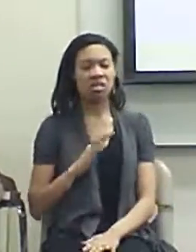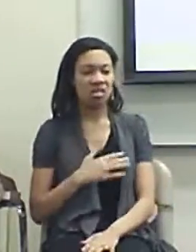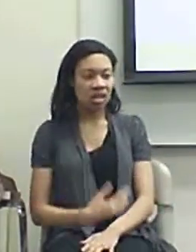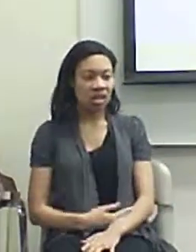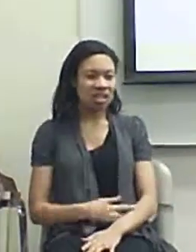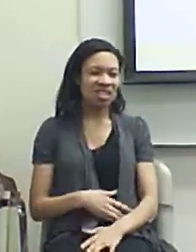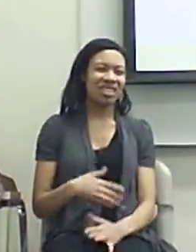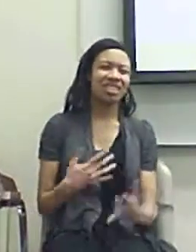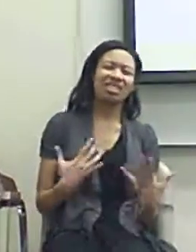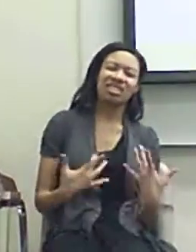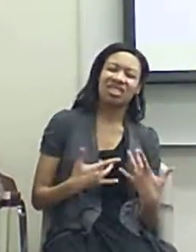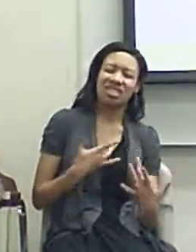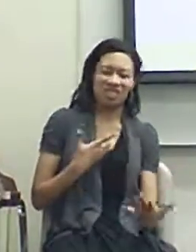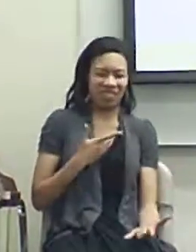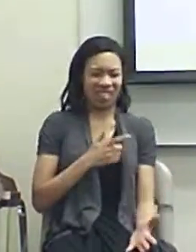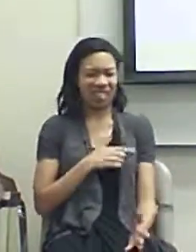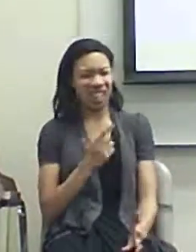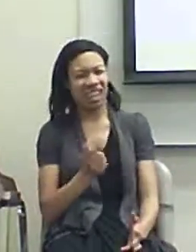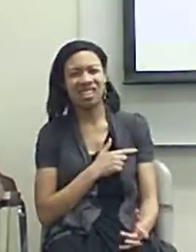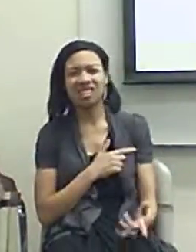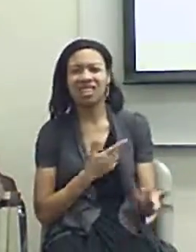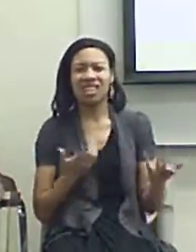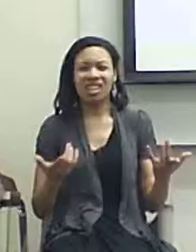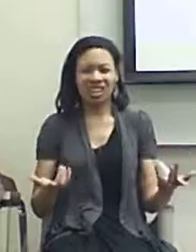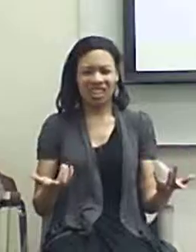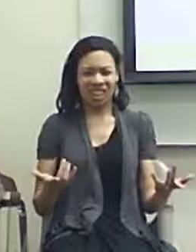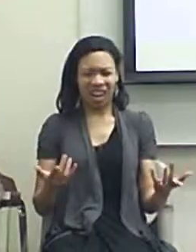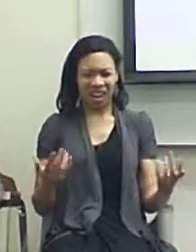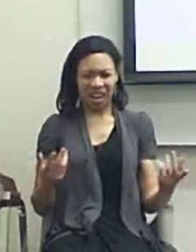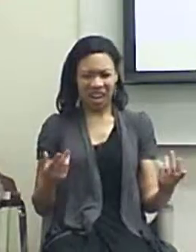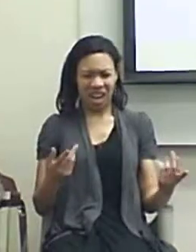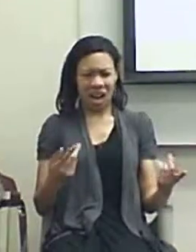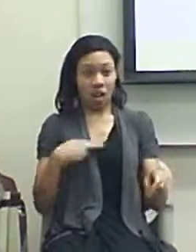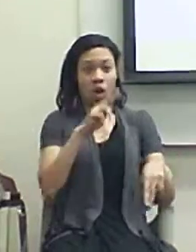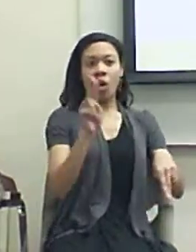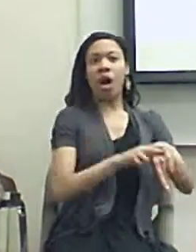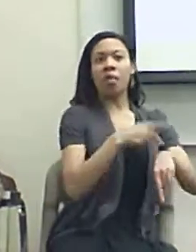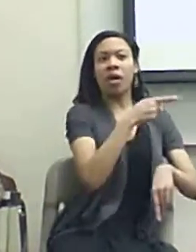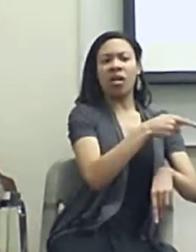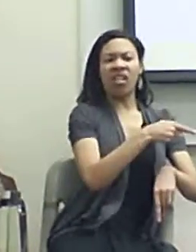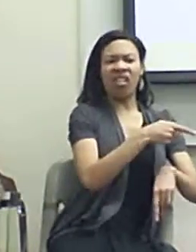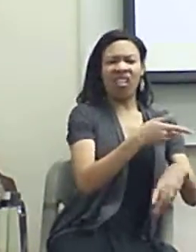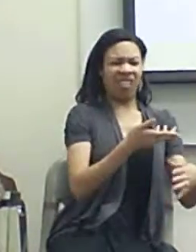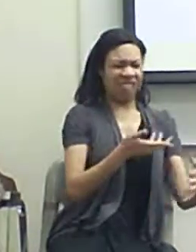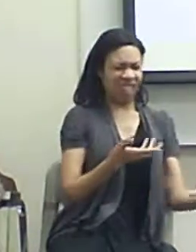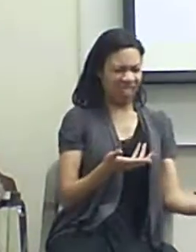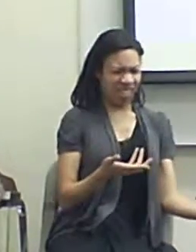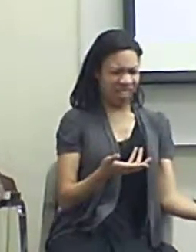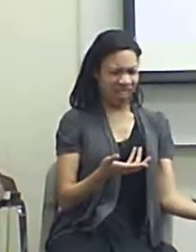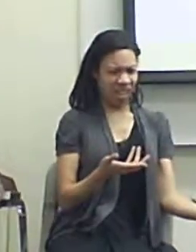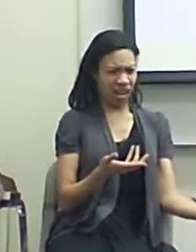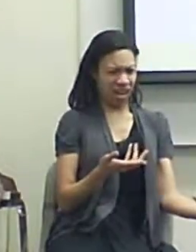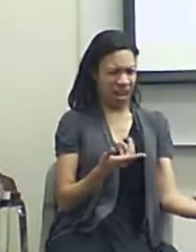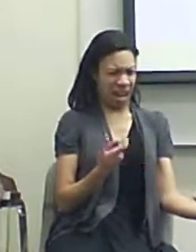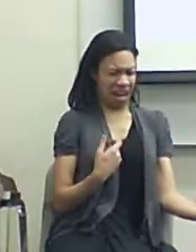real. To them, normal feels blah, because when you're high, there's nothing